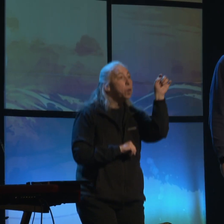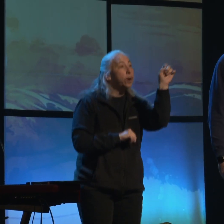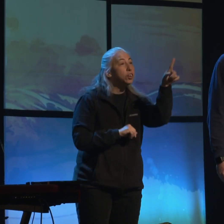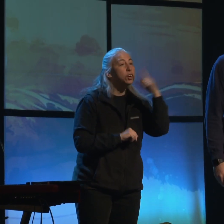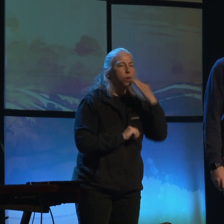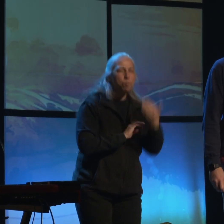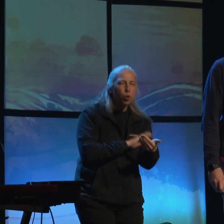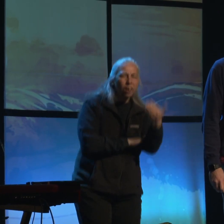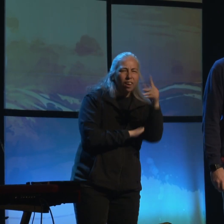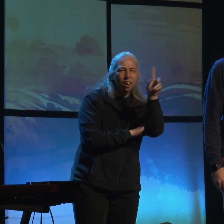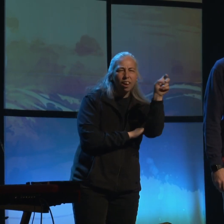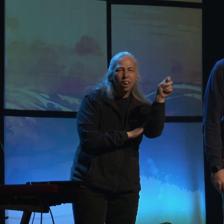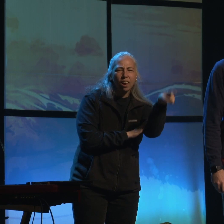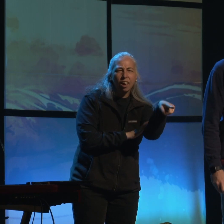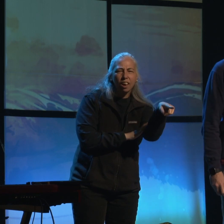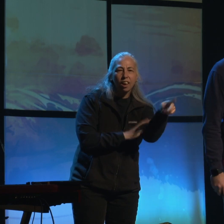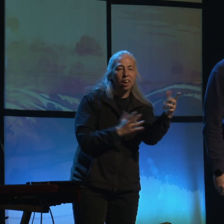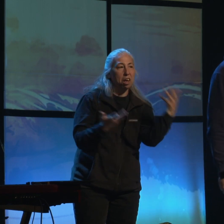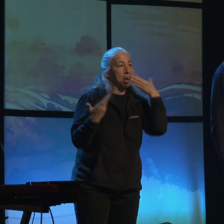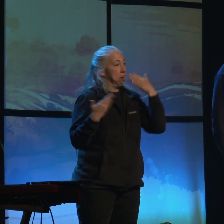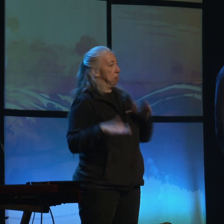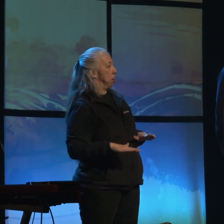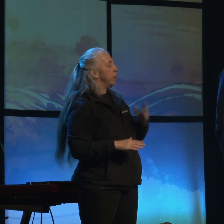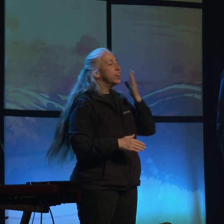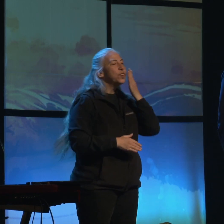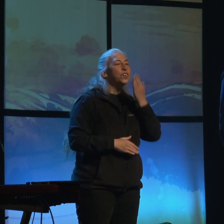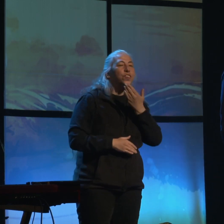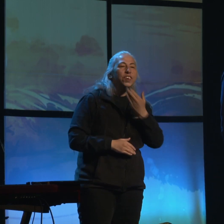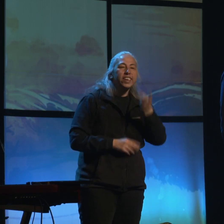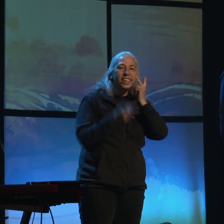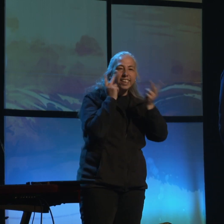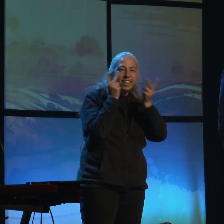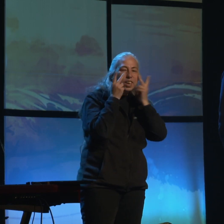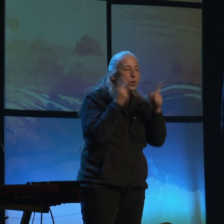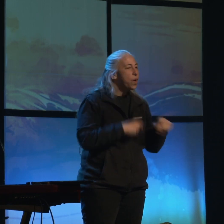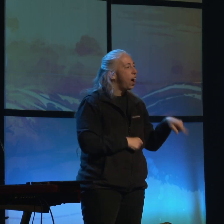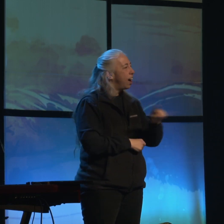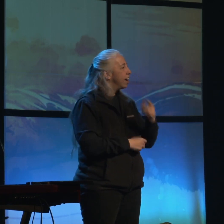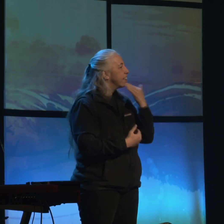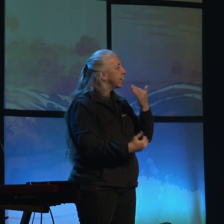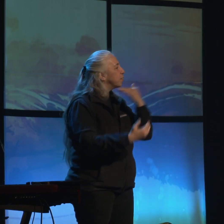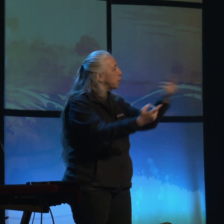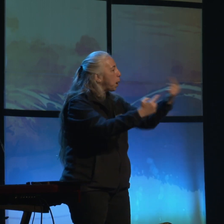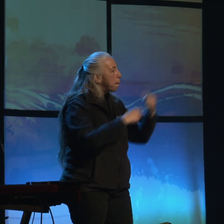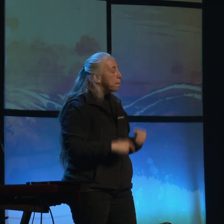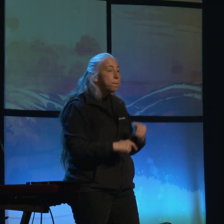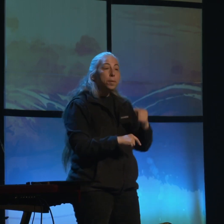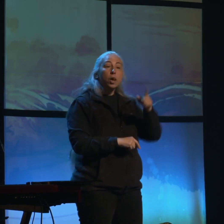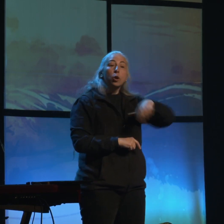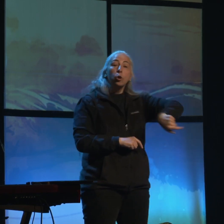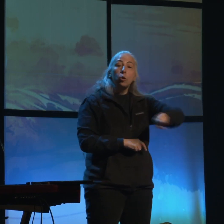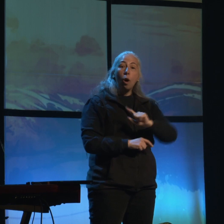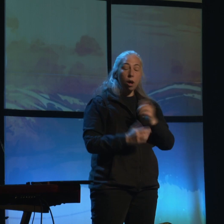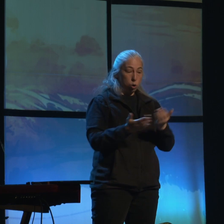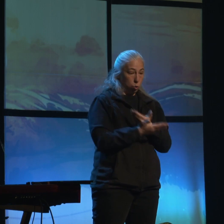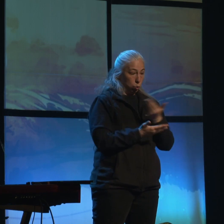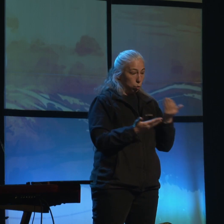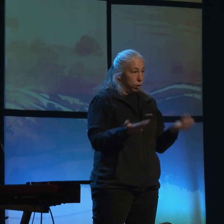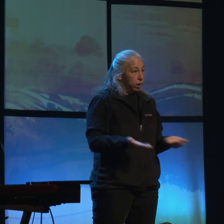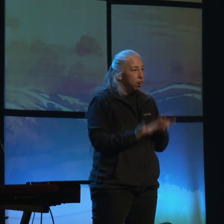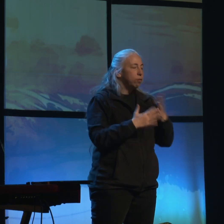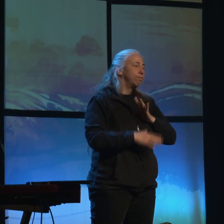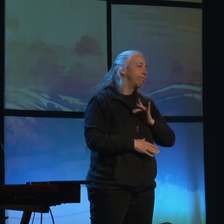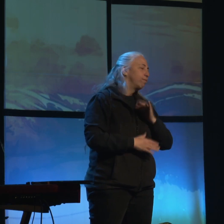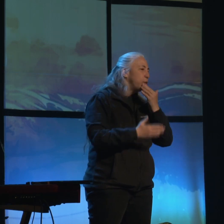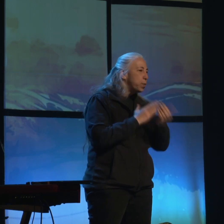Good morning? I don't know. Nice to see everyone. Thanks for being here today. If you're a guest this morning, my name is Ryan. I am the